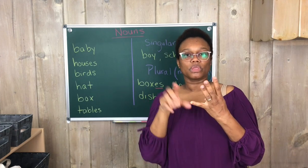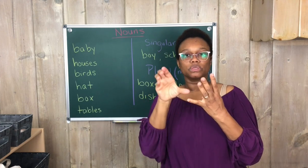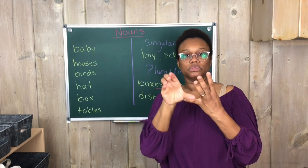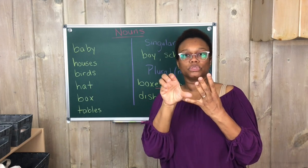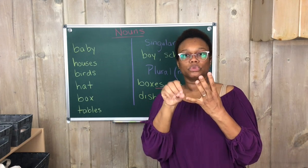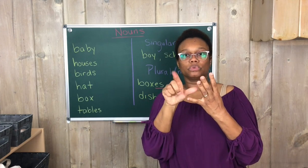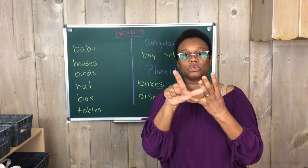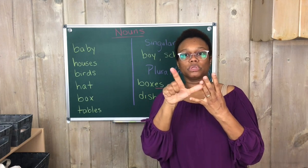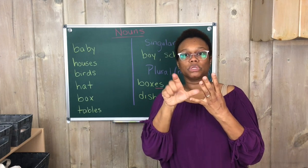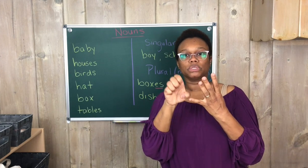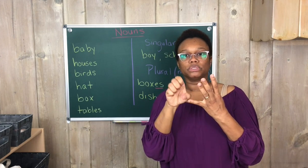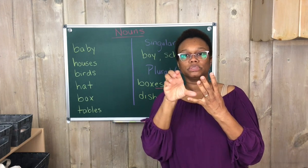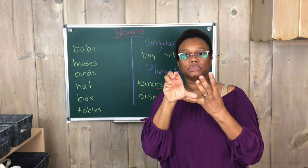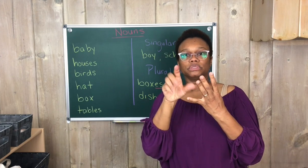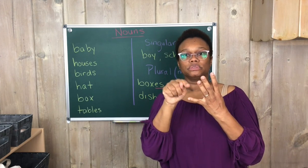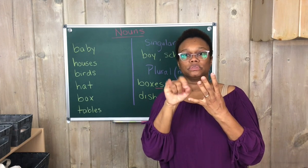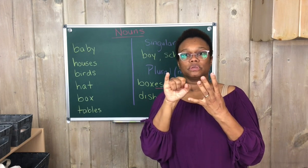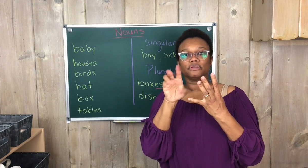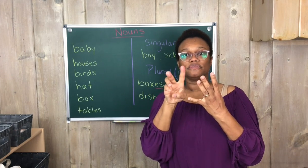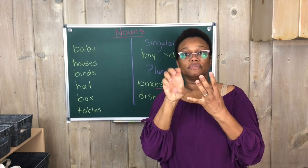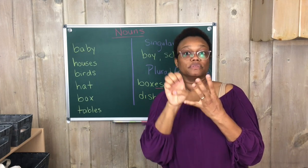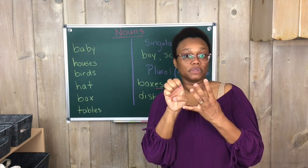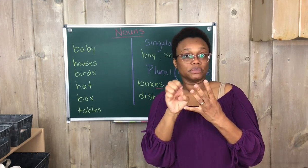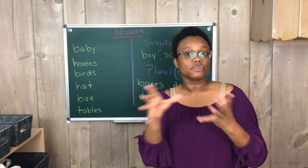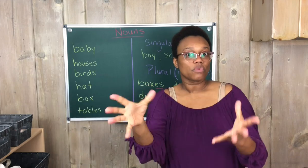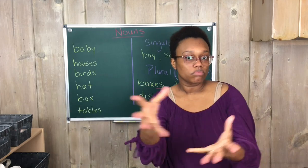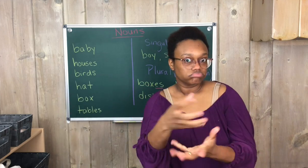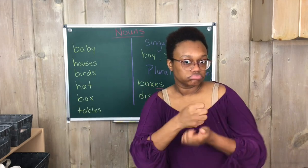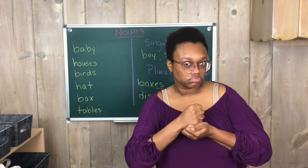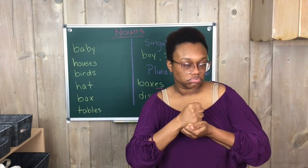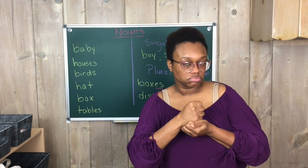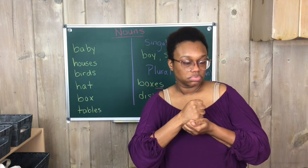A fourth group can be collective nouns